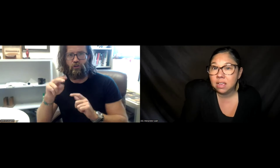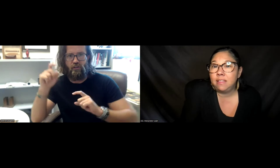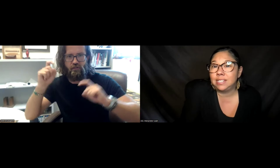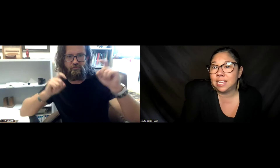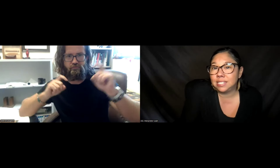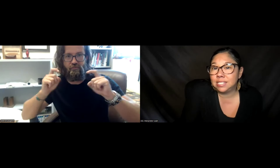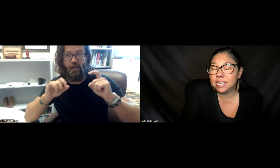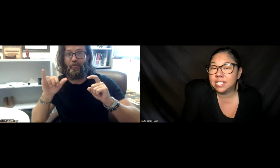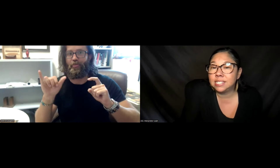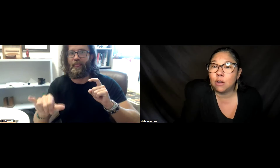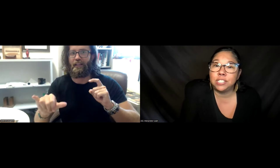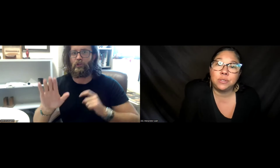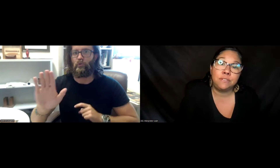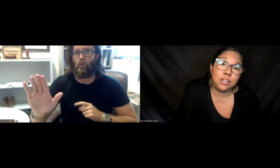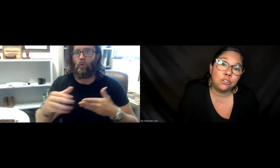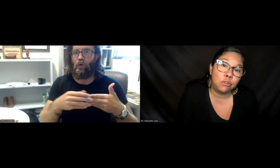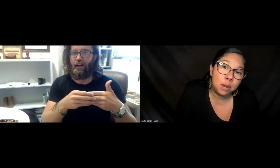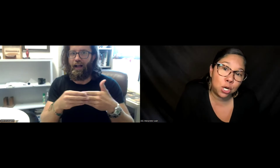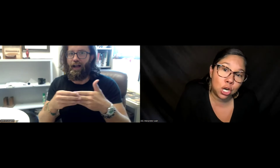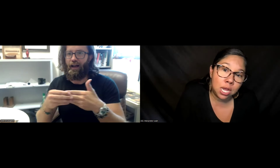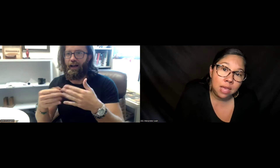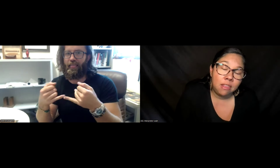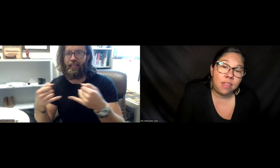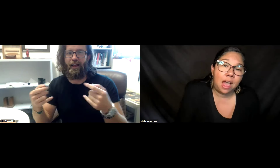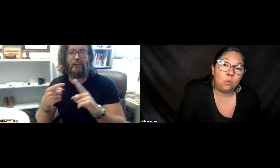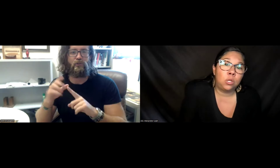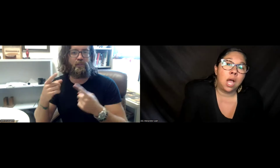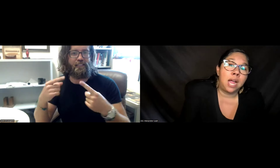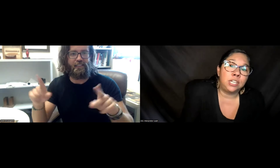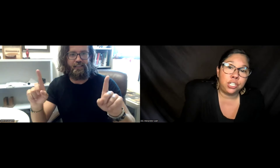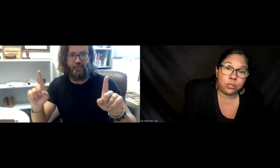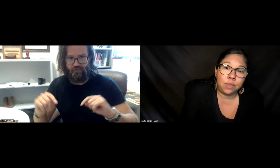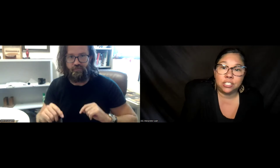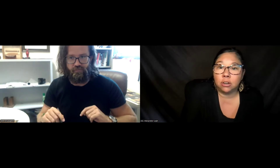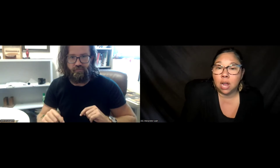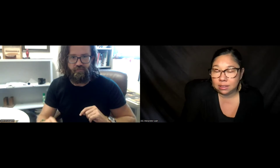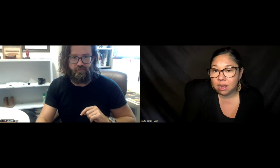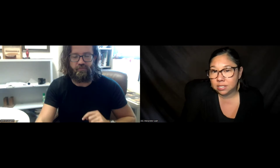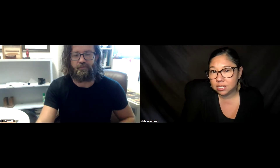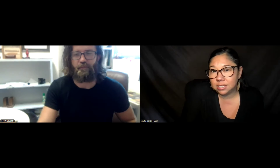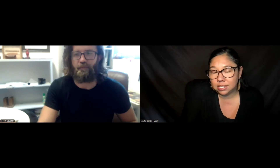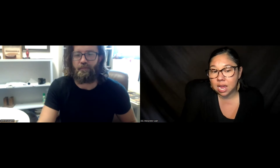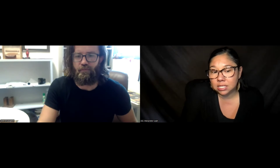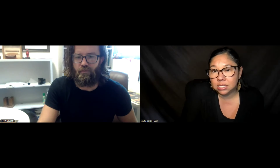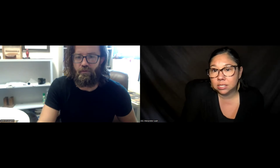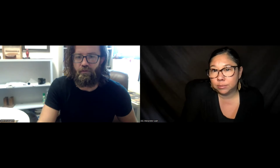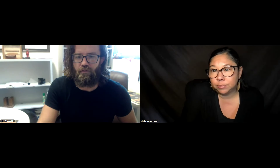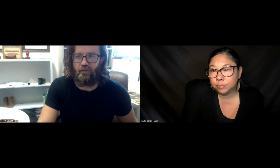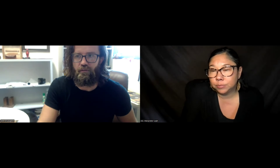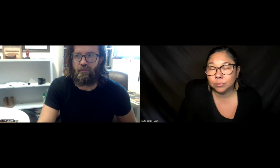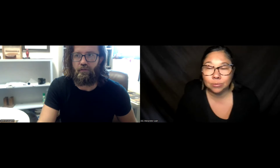translating these sentences, how he's using facial grammar. That will guide you. That's your guideline to